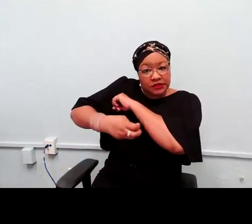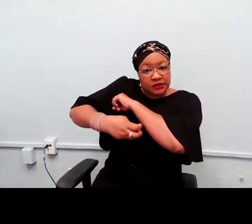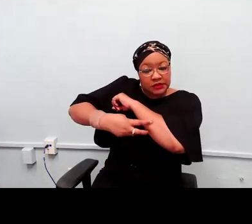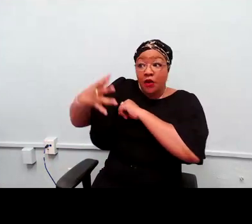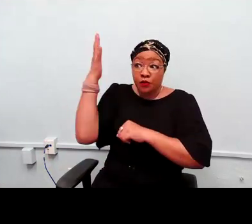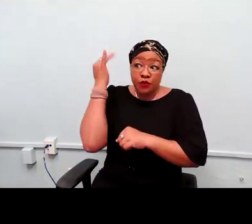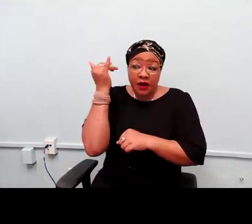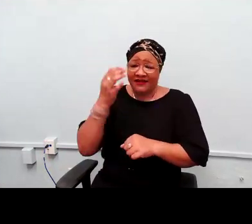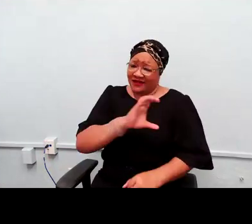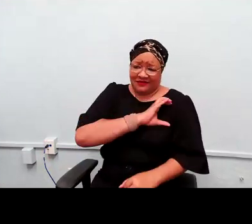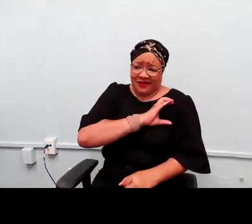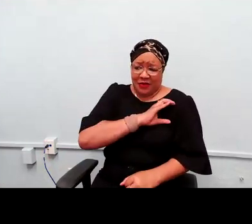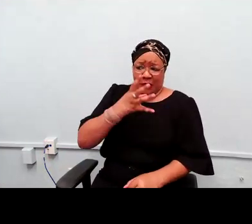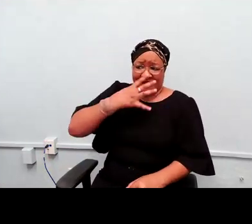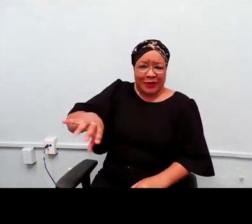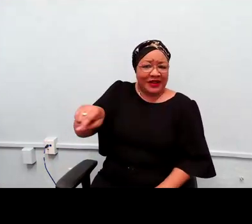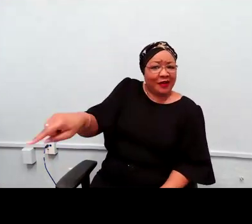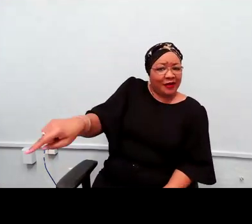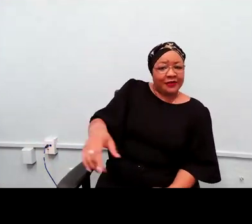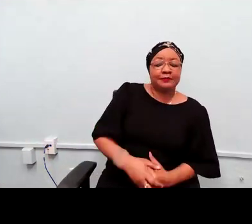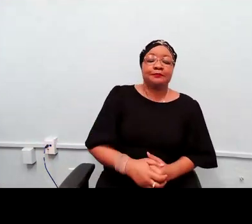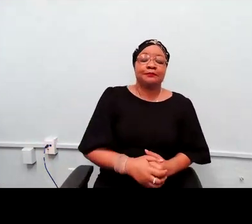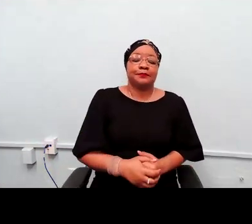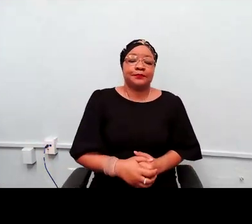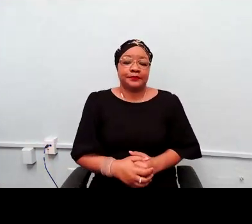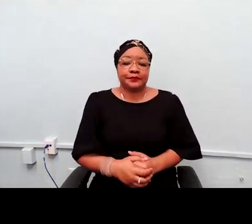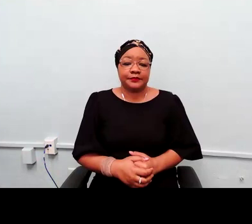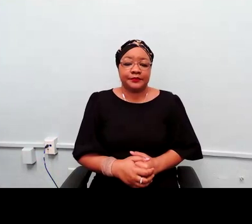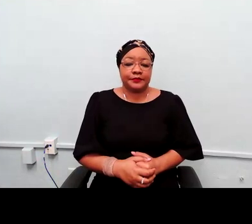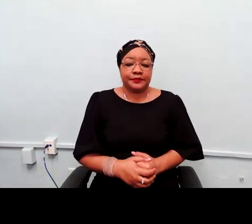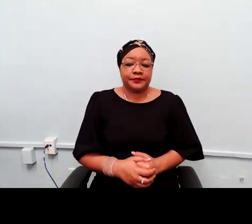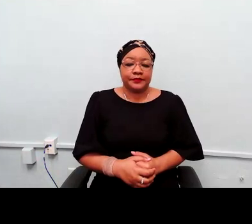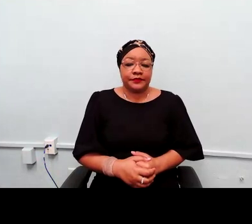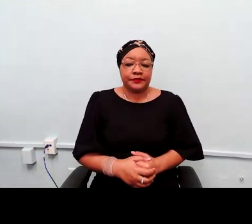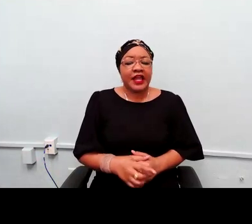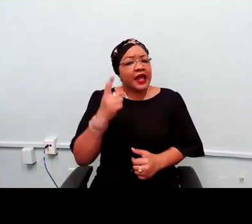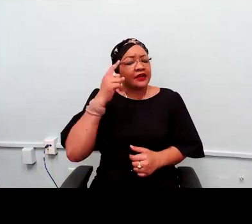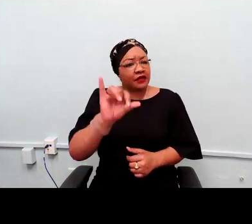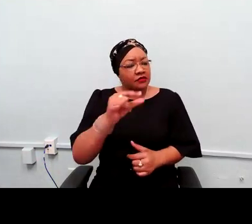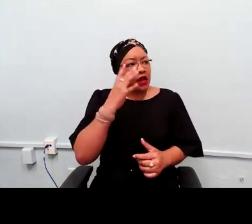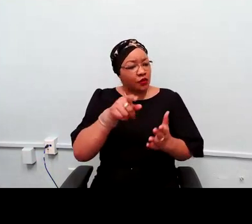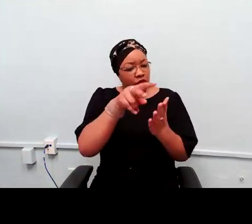the other thing, I think what I'll do, I think maybe I'll read some of the